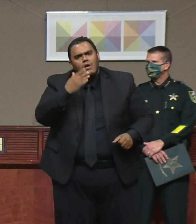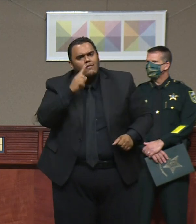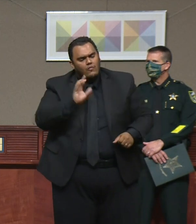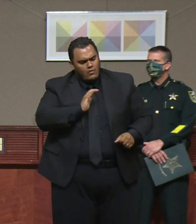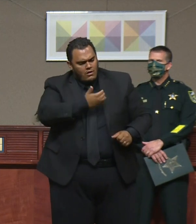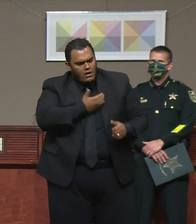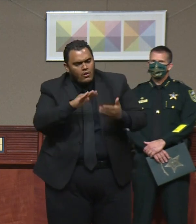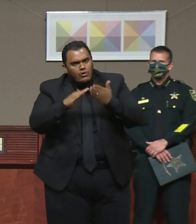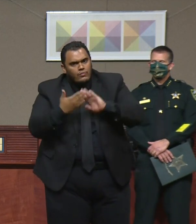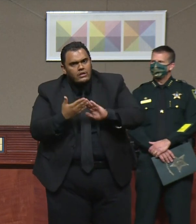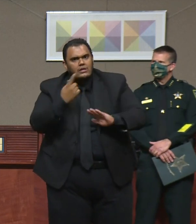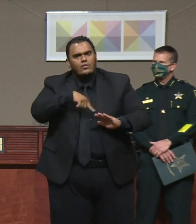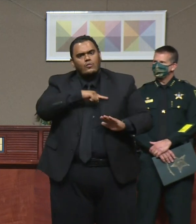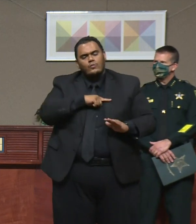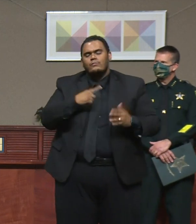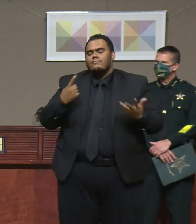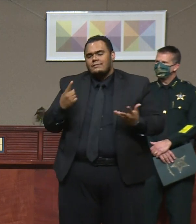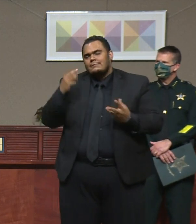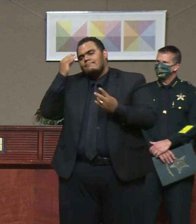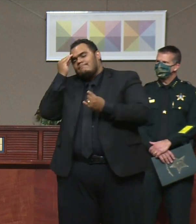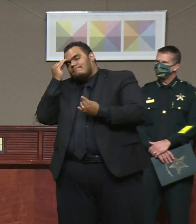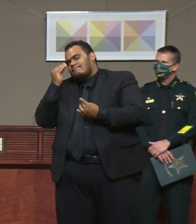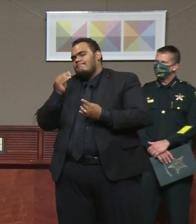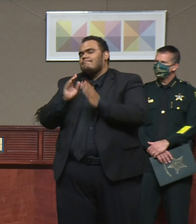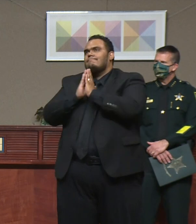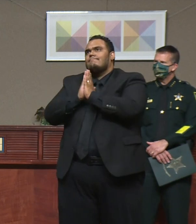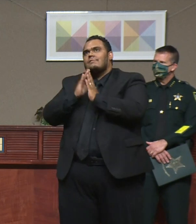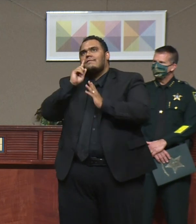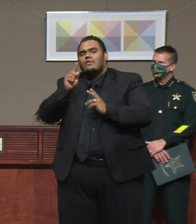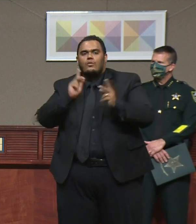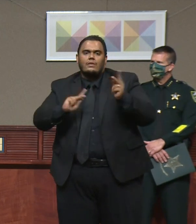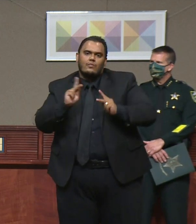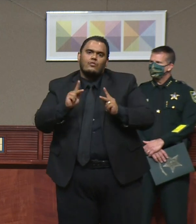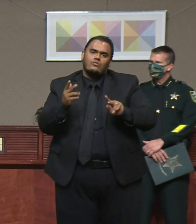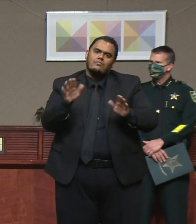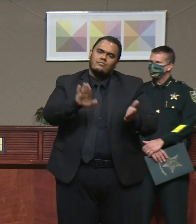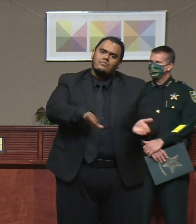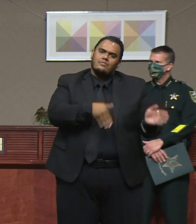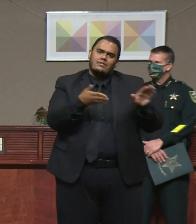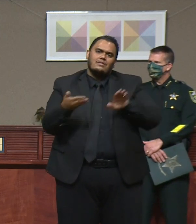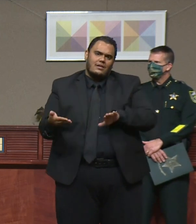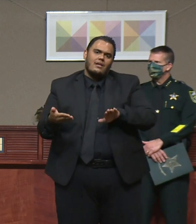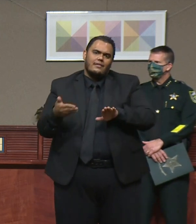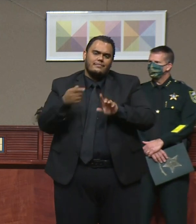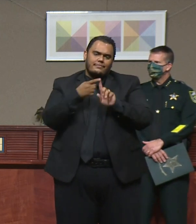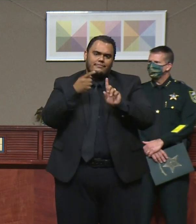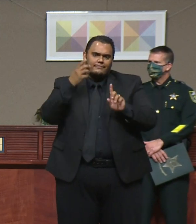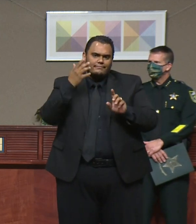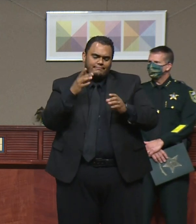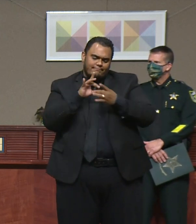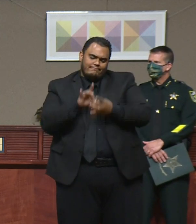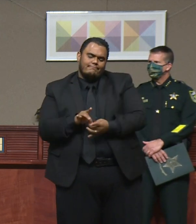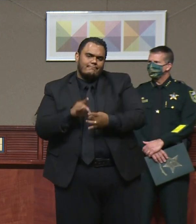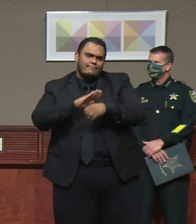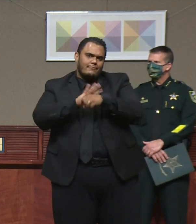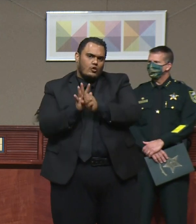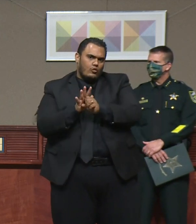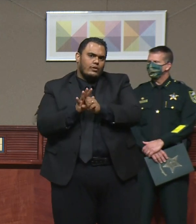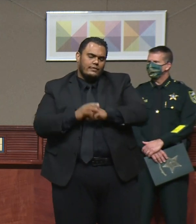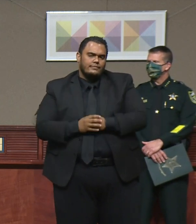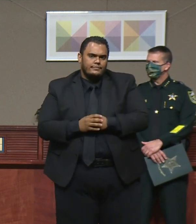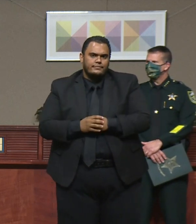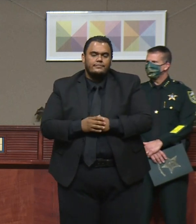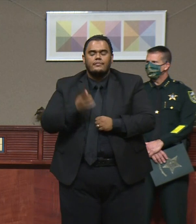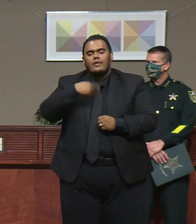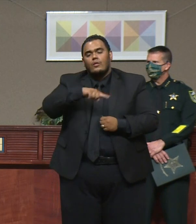our minds and in our thoughts those individuals that we have lost as a result of the virus. We are very